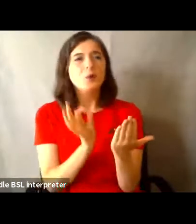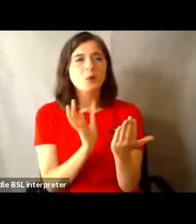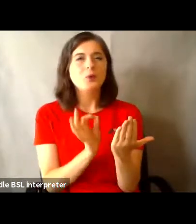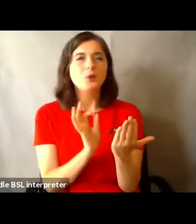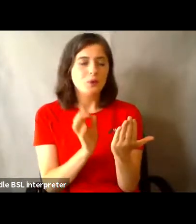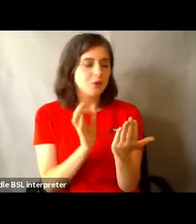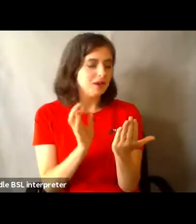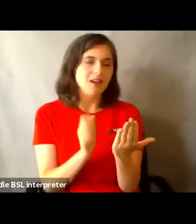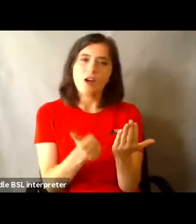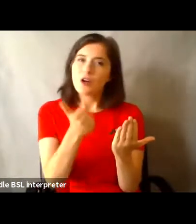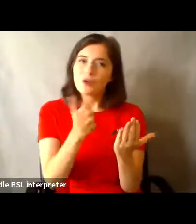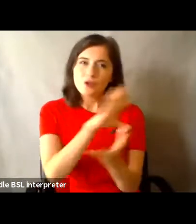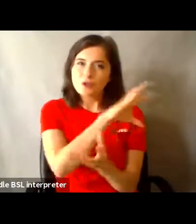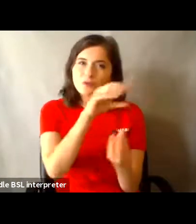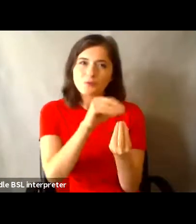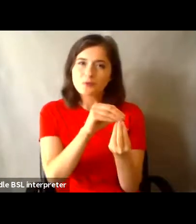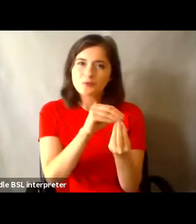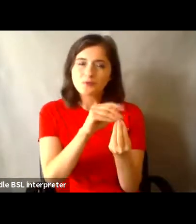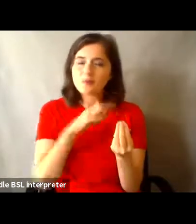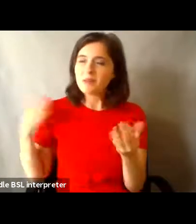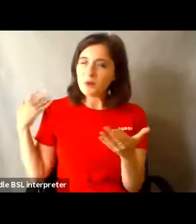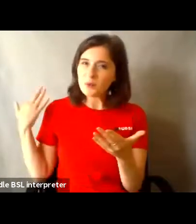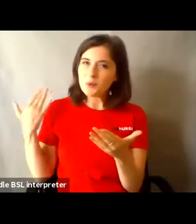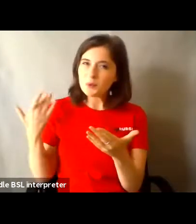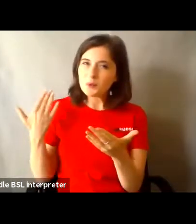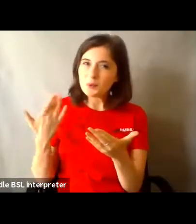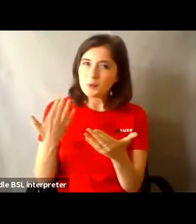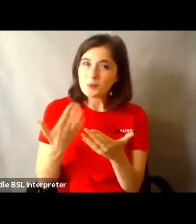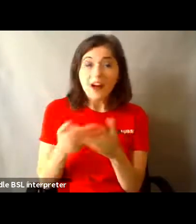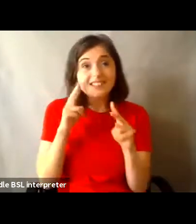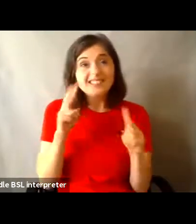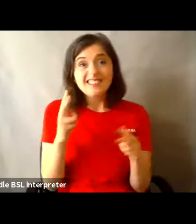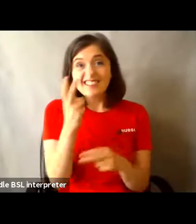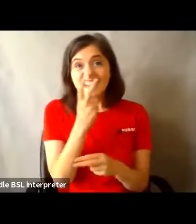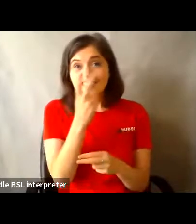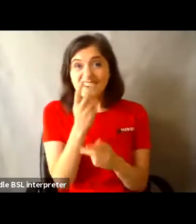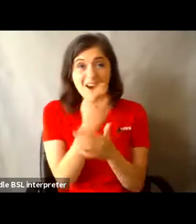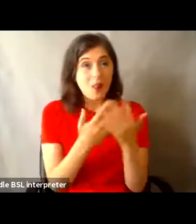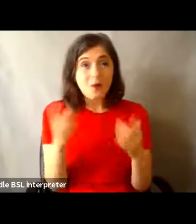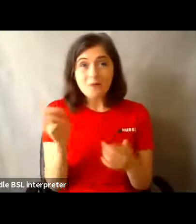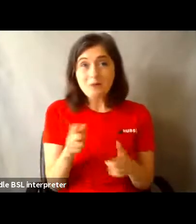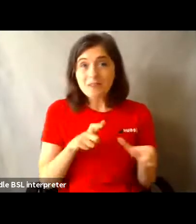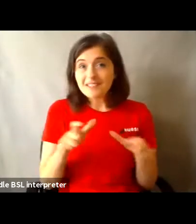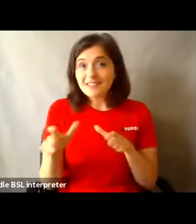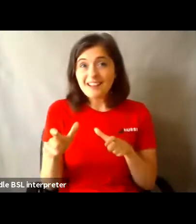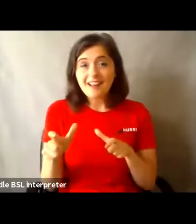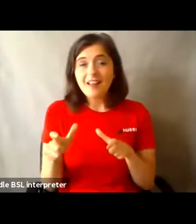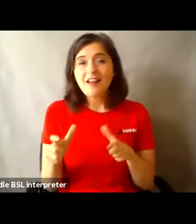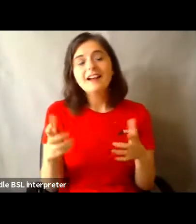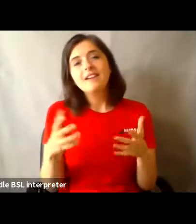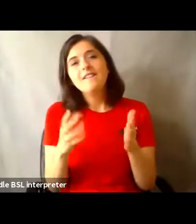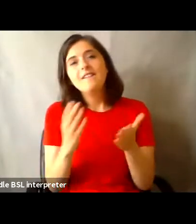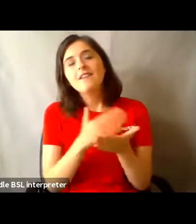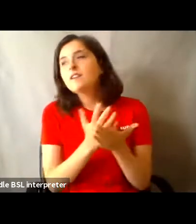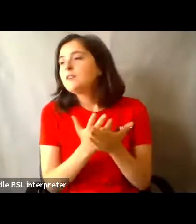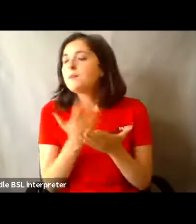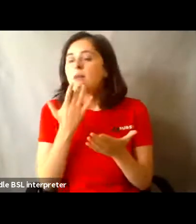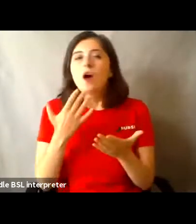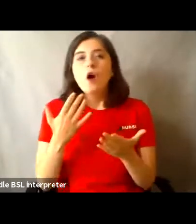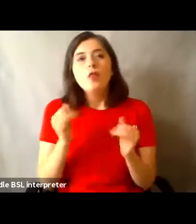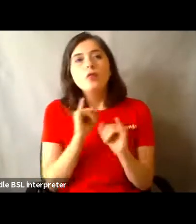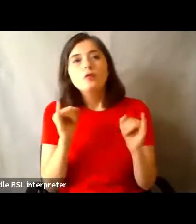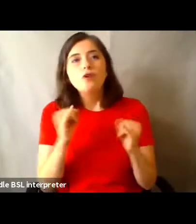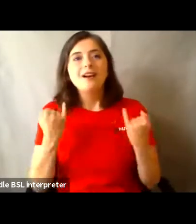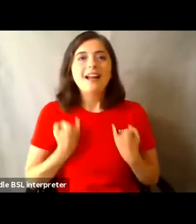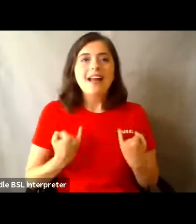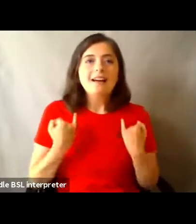of people have been saying this. And as you've seen before this evening, a lot of, the Chronic Illness Inclusion Project, the